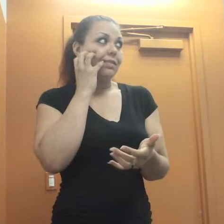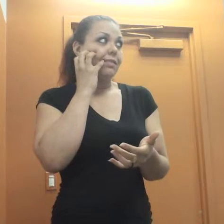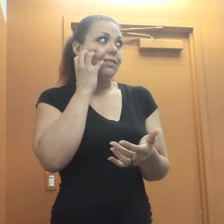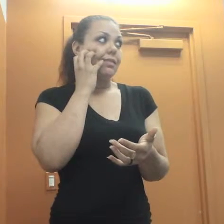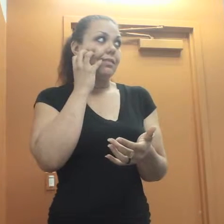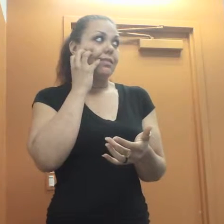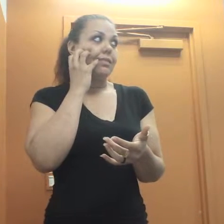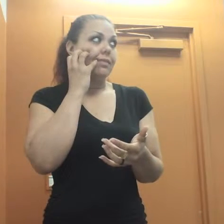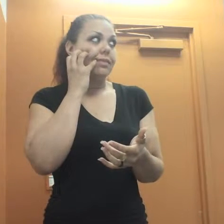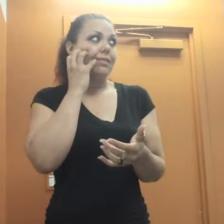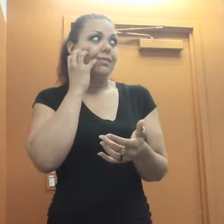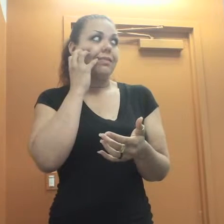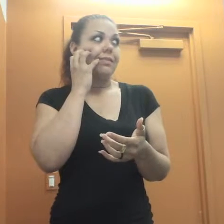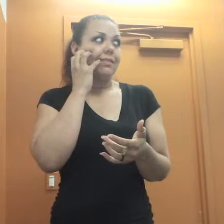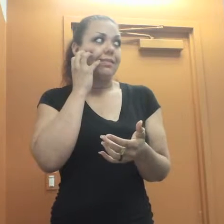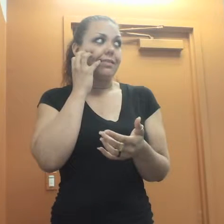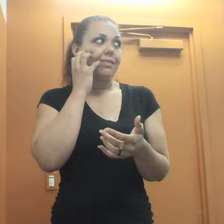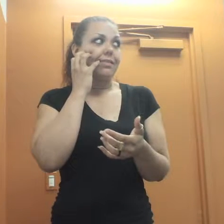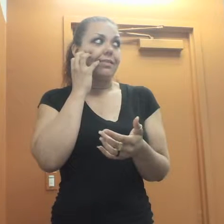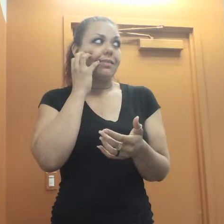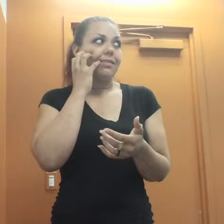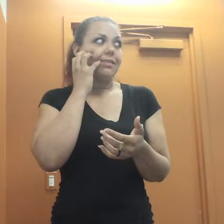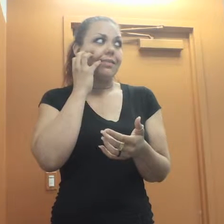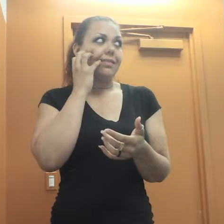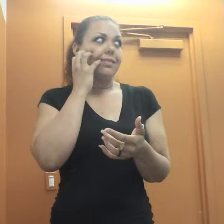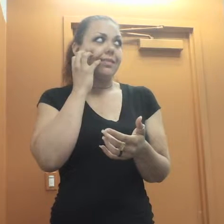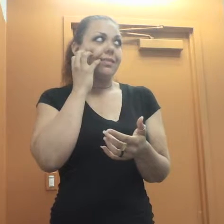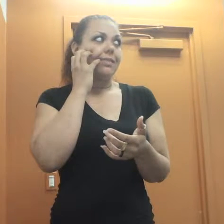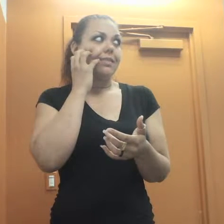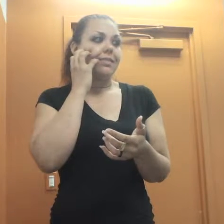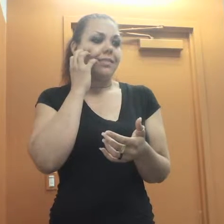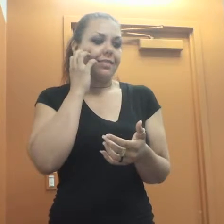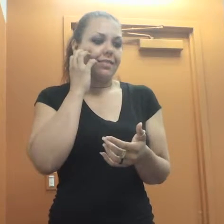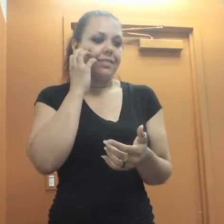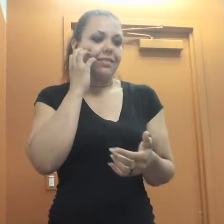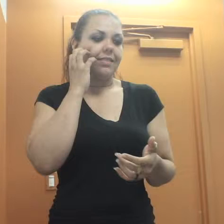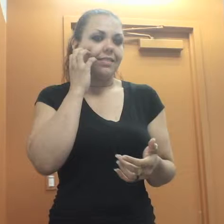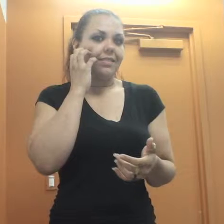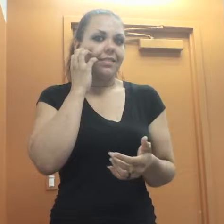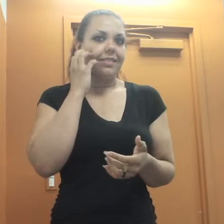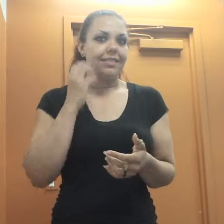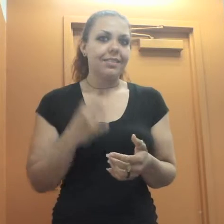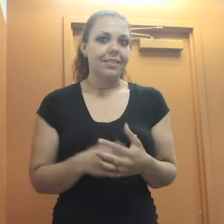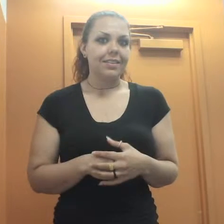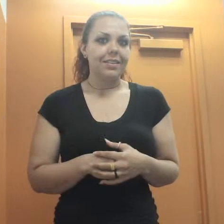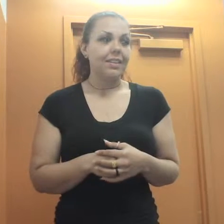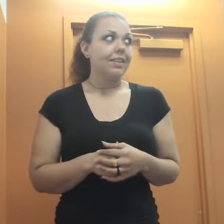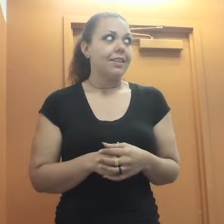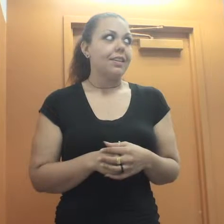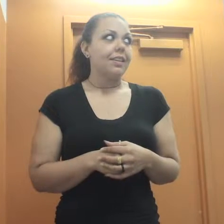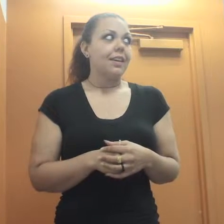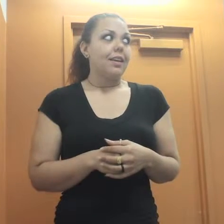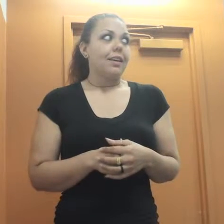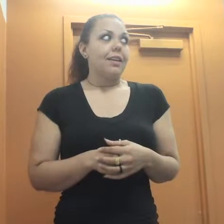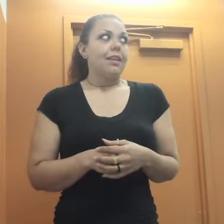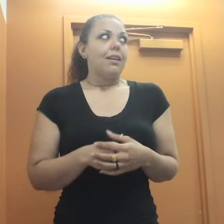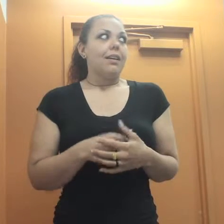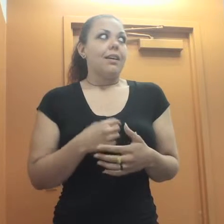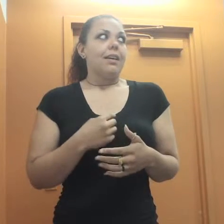little subscript of 0 below the symbol for the concentration sample. I began with 1 mole